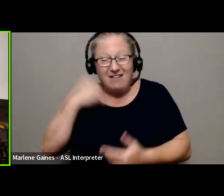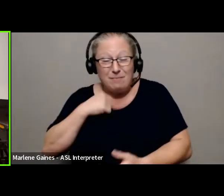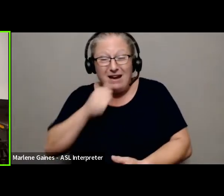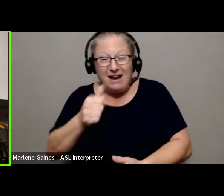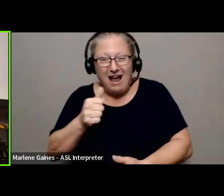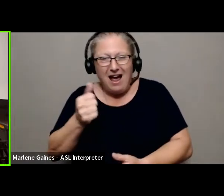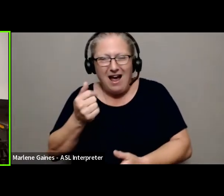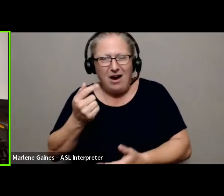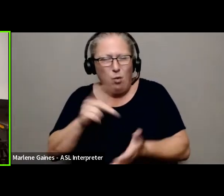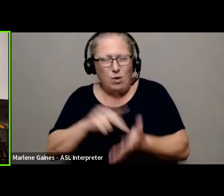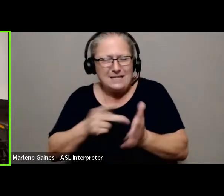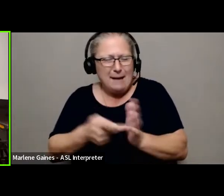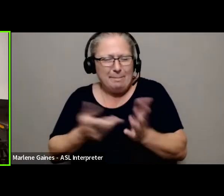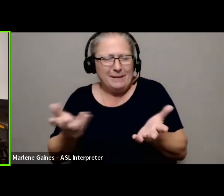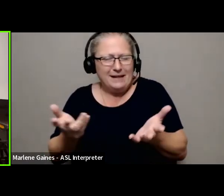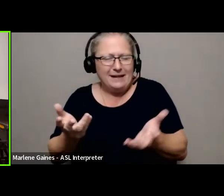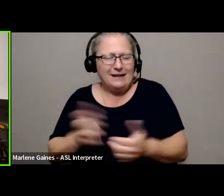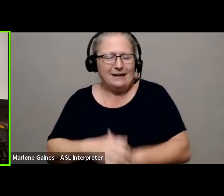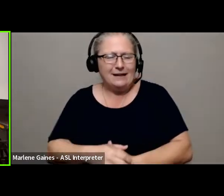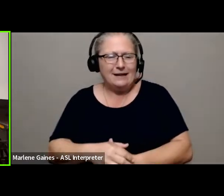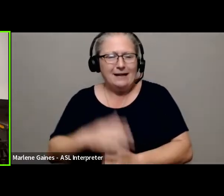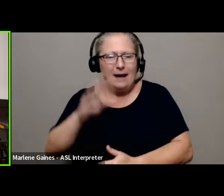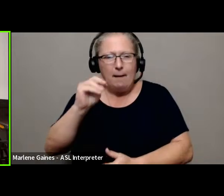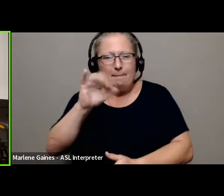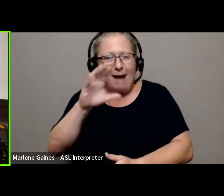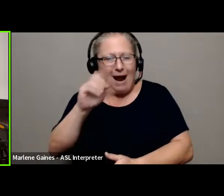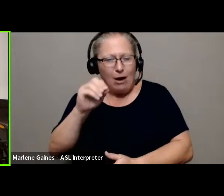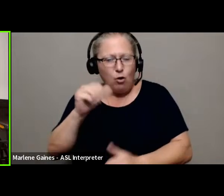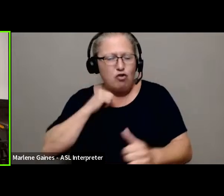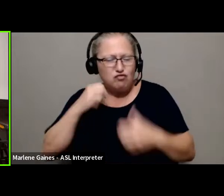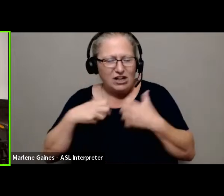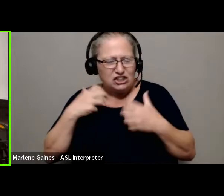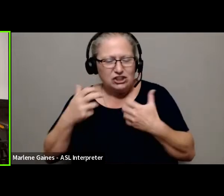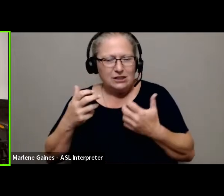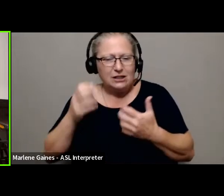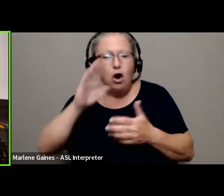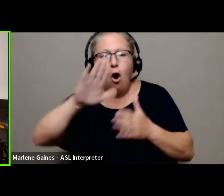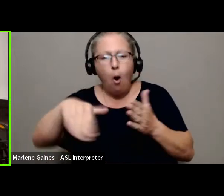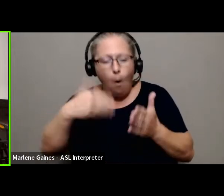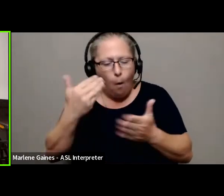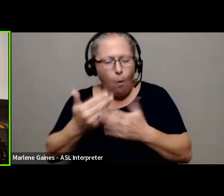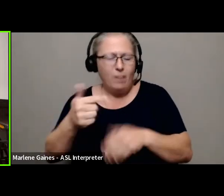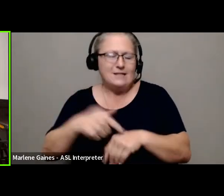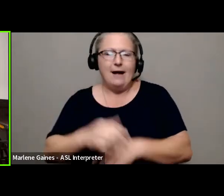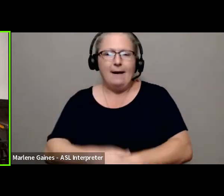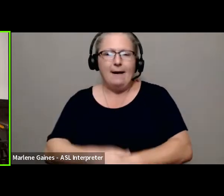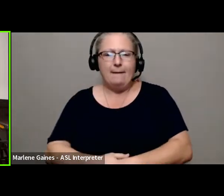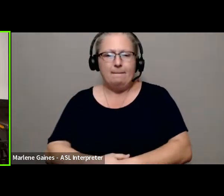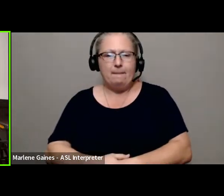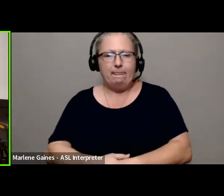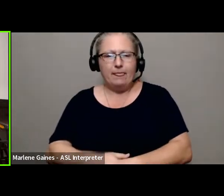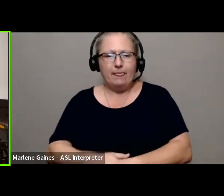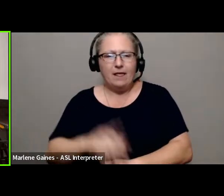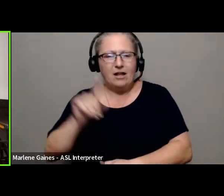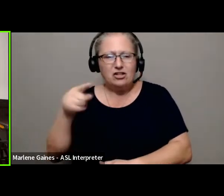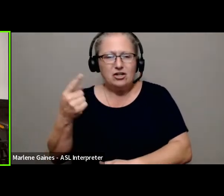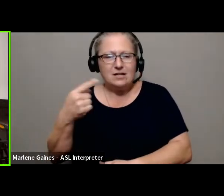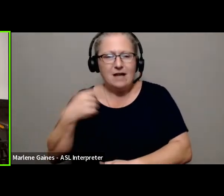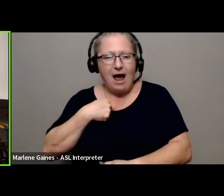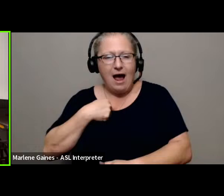what is that supposed to mean? Microaggressions all the time. So it's just,